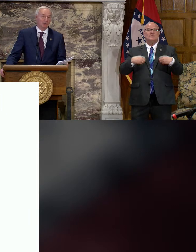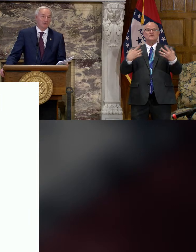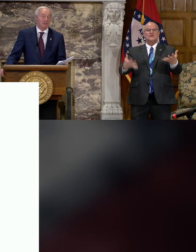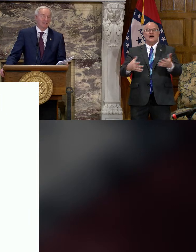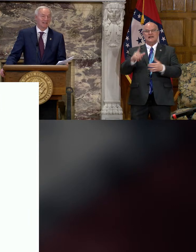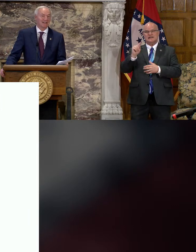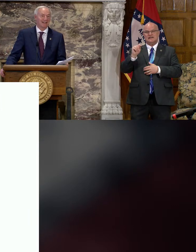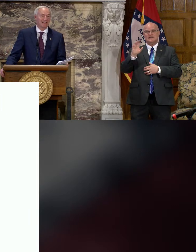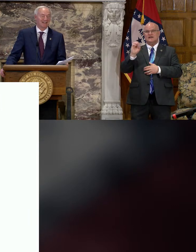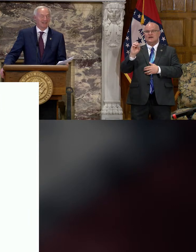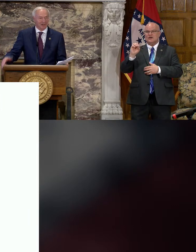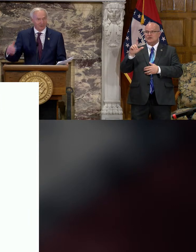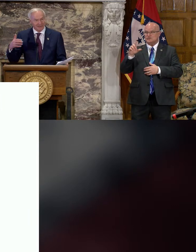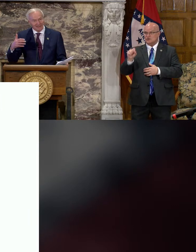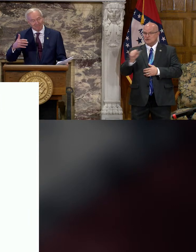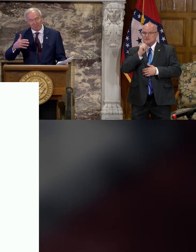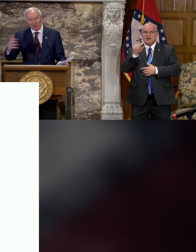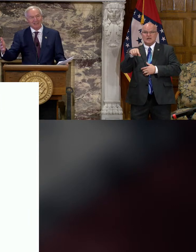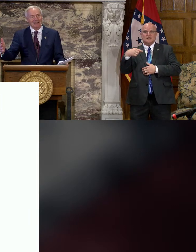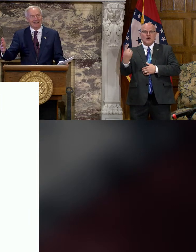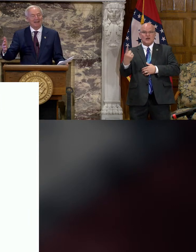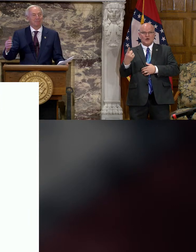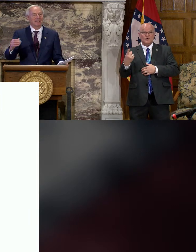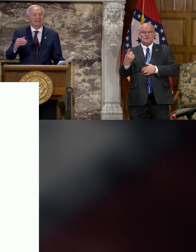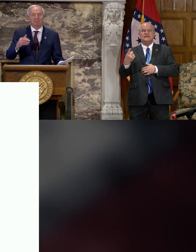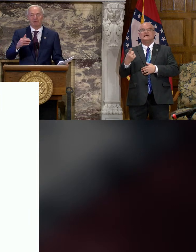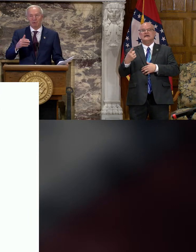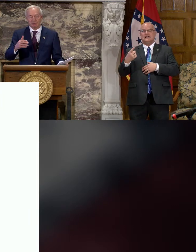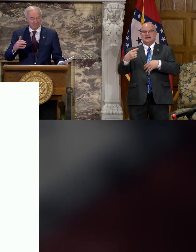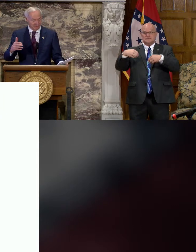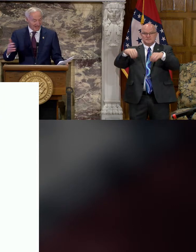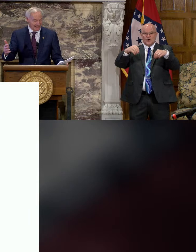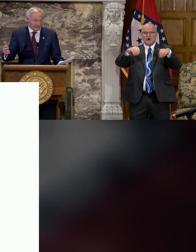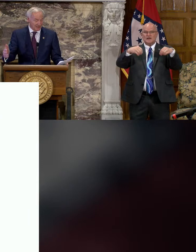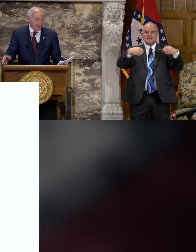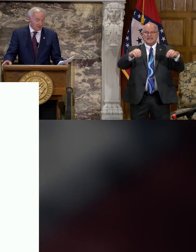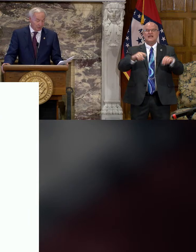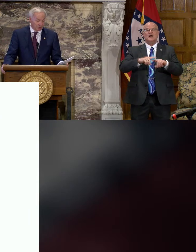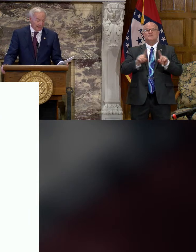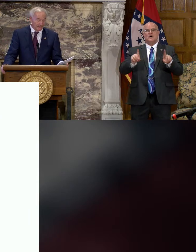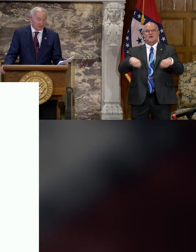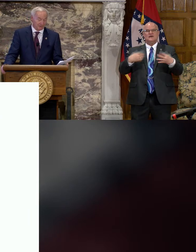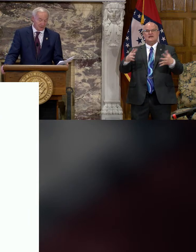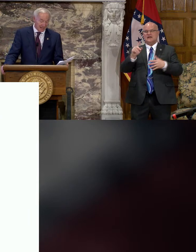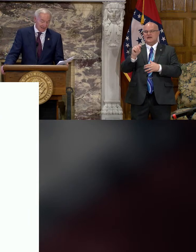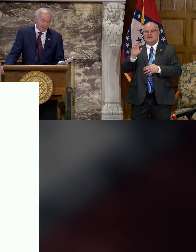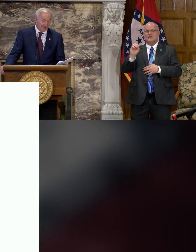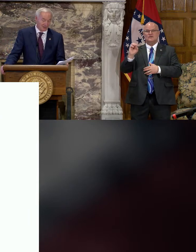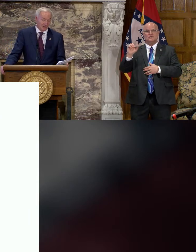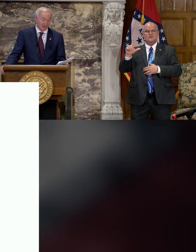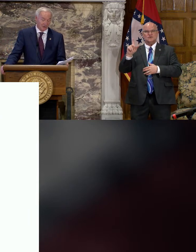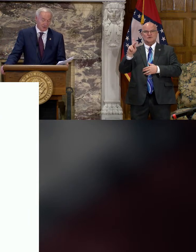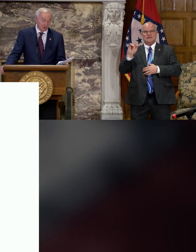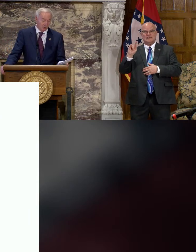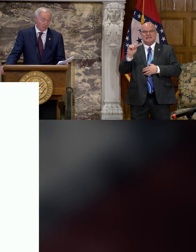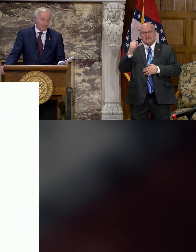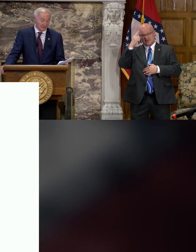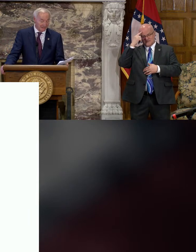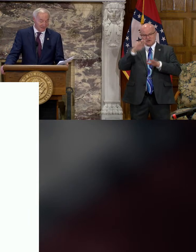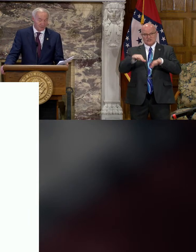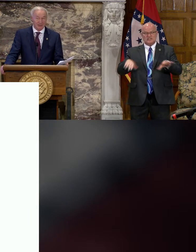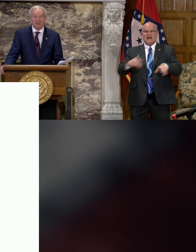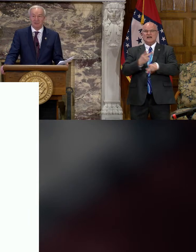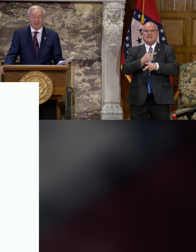providing tools, not only a marketing campaign, but we'll be providing toolkits for child care centers,